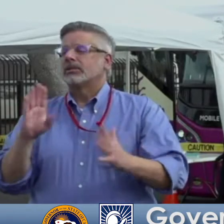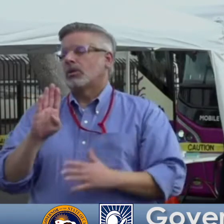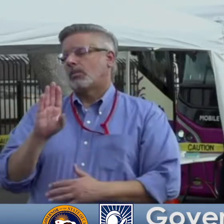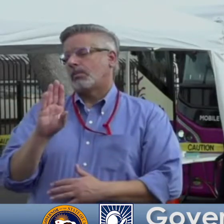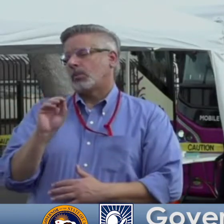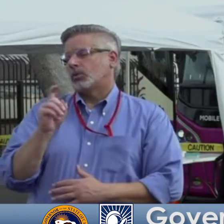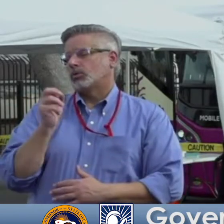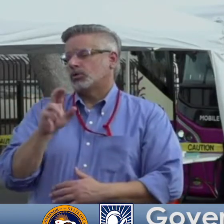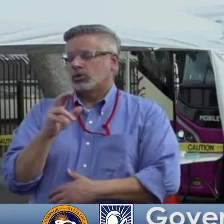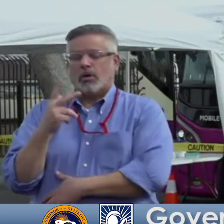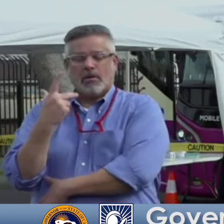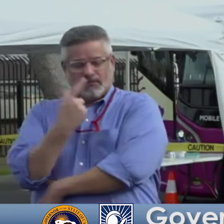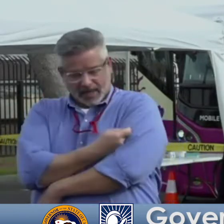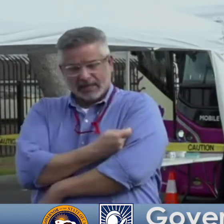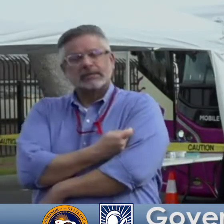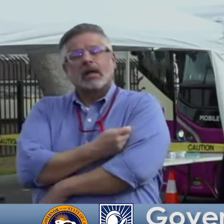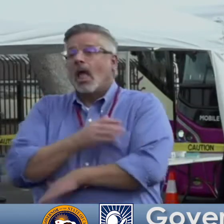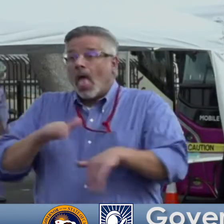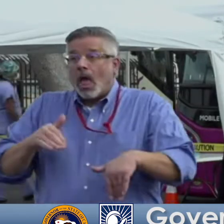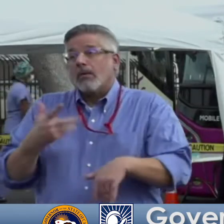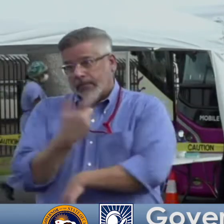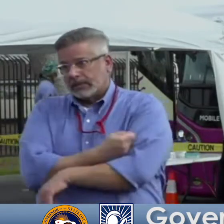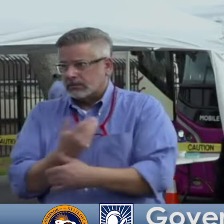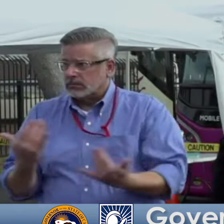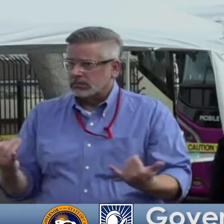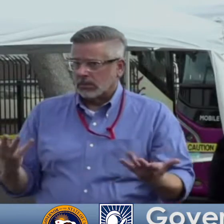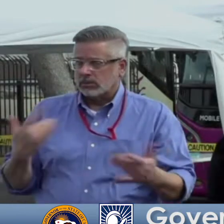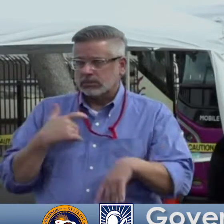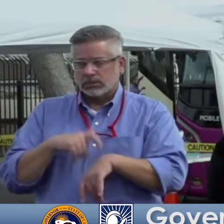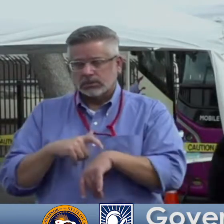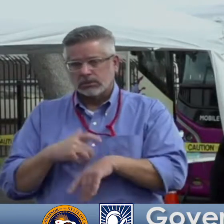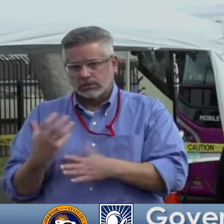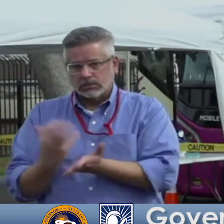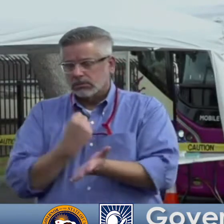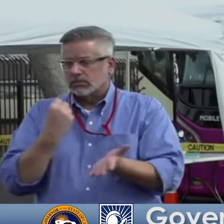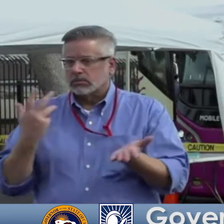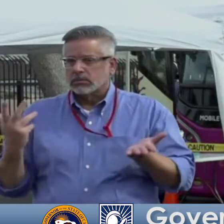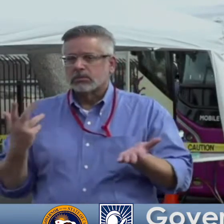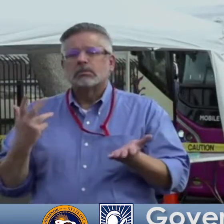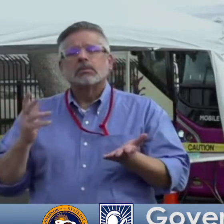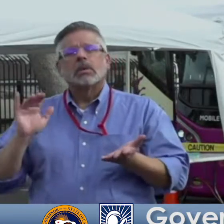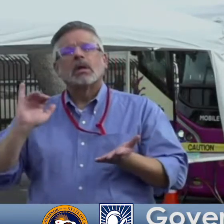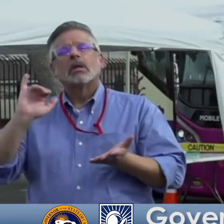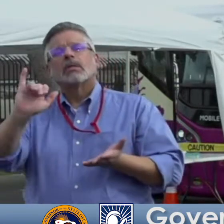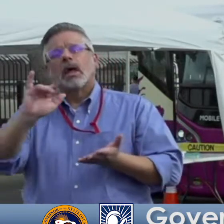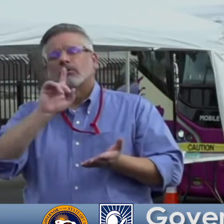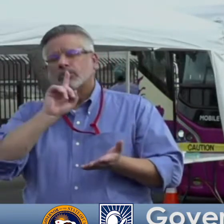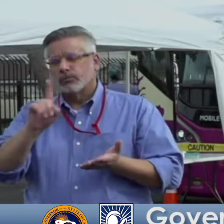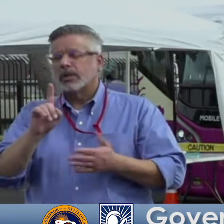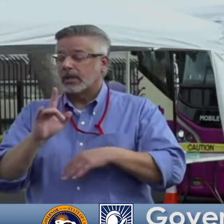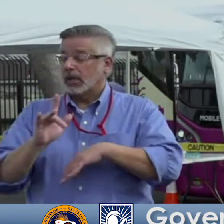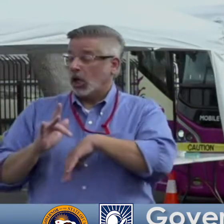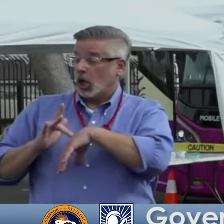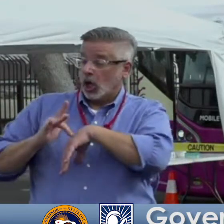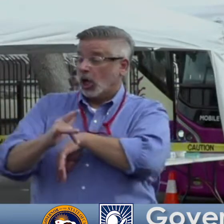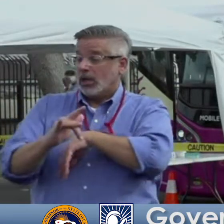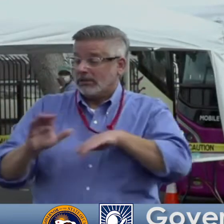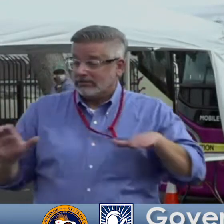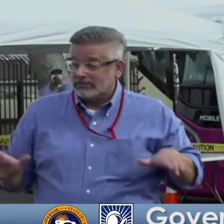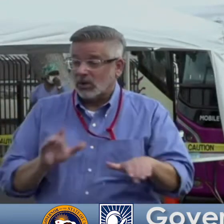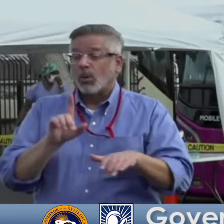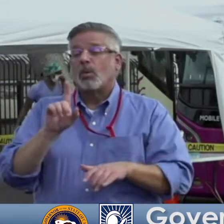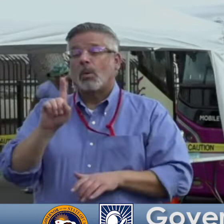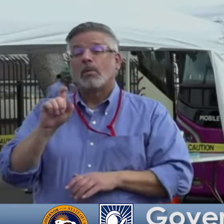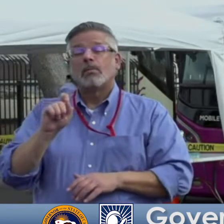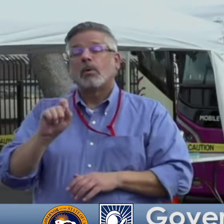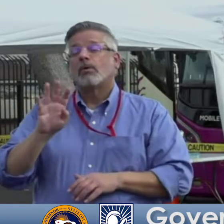to get vaccinated if indeed you have not gotten vaccinated. So we're here to highlight that early action, $1.4